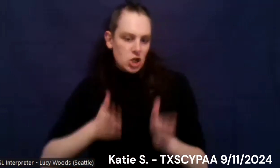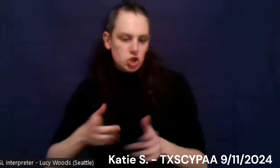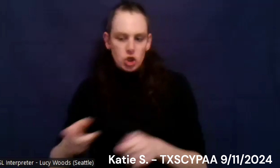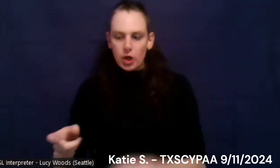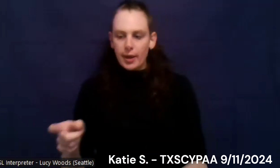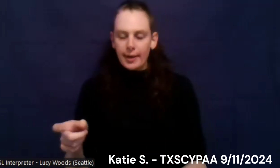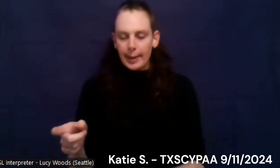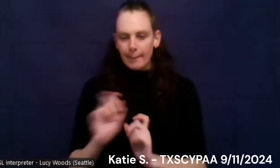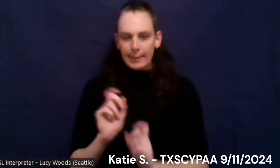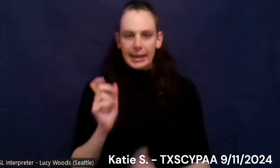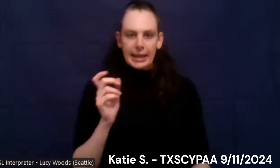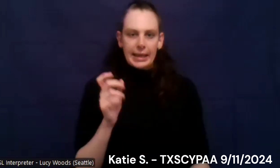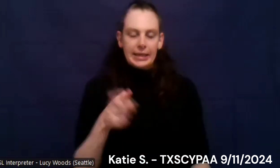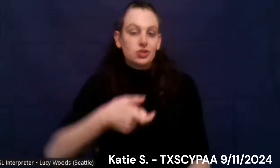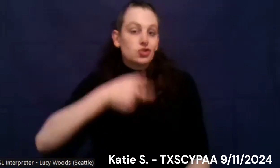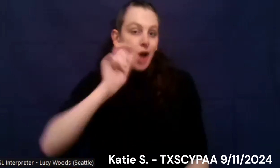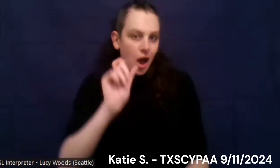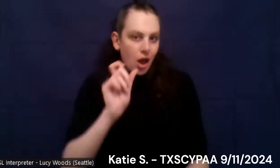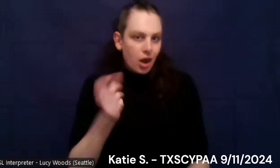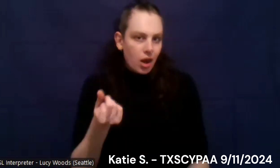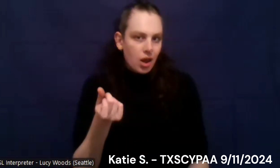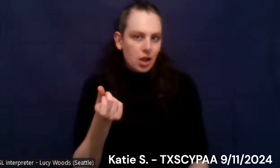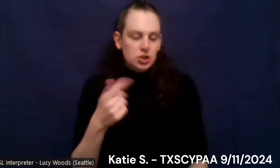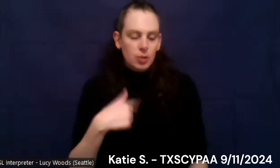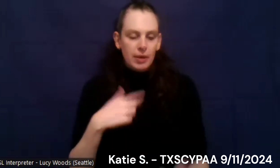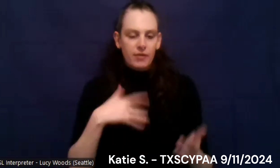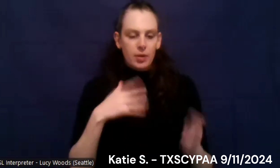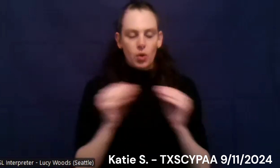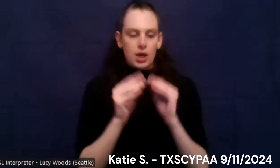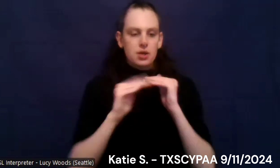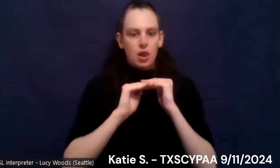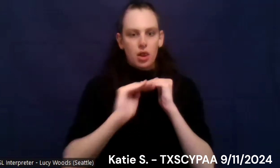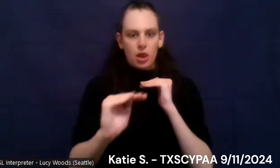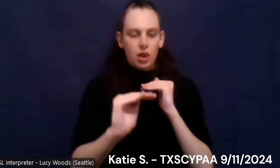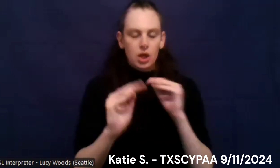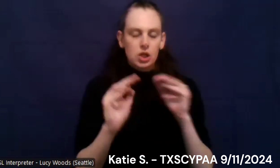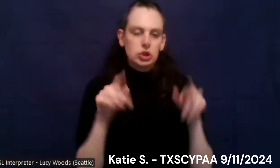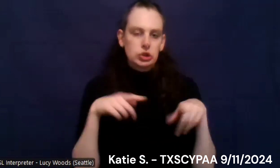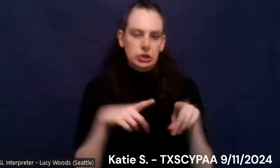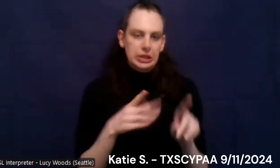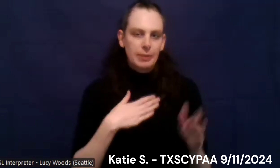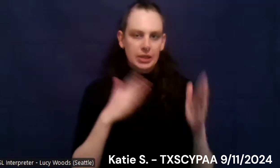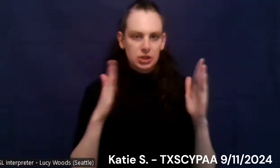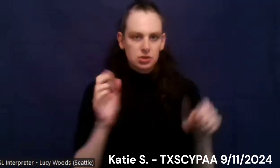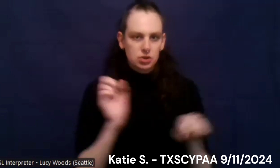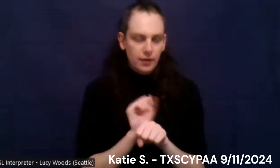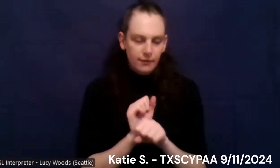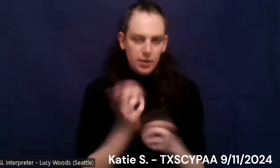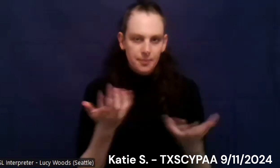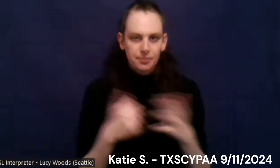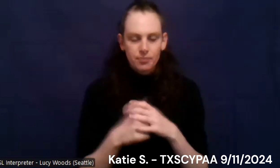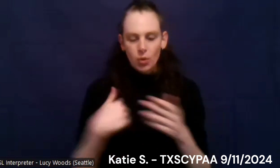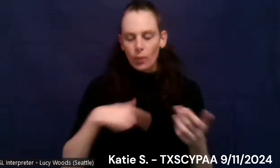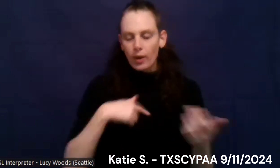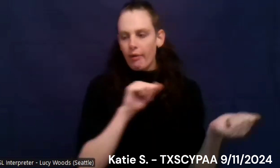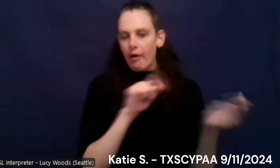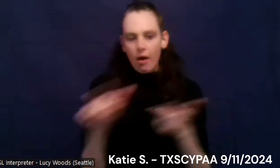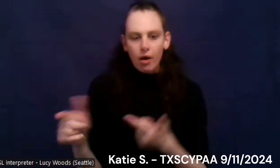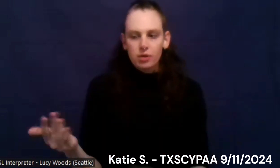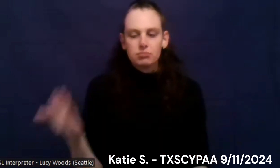my managers would give me tequila shots to stabilize me throughout my shift. Like we were all just kind of knowing,